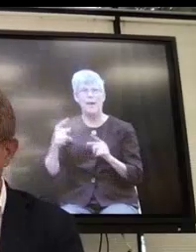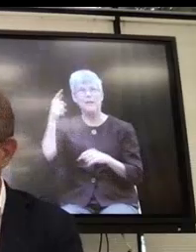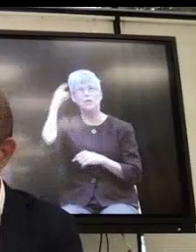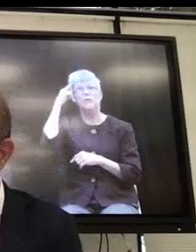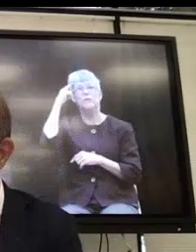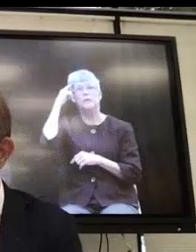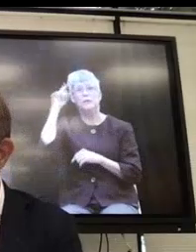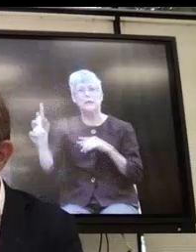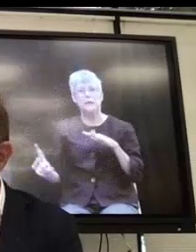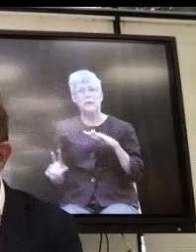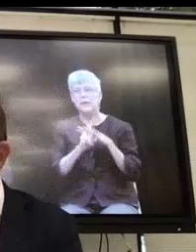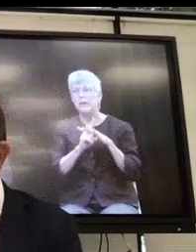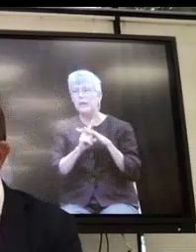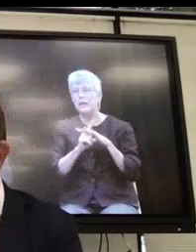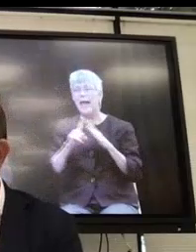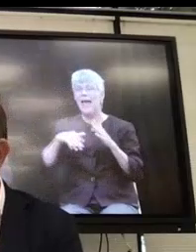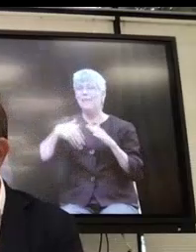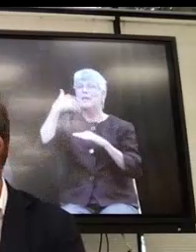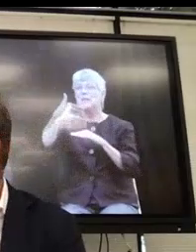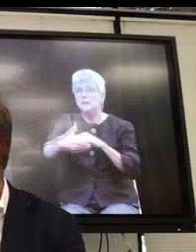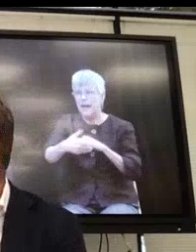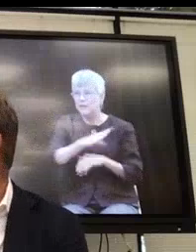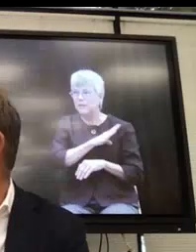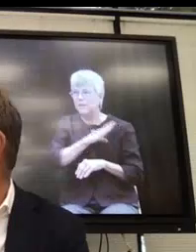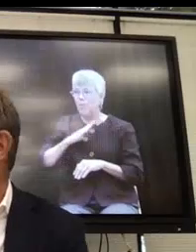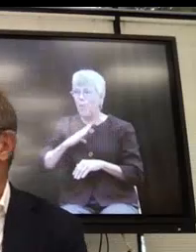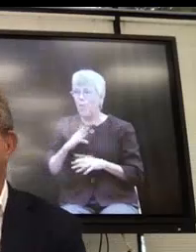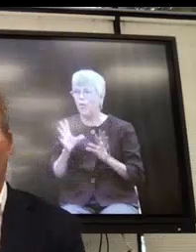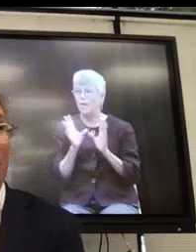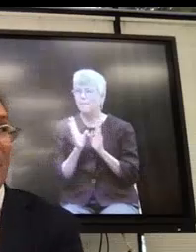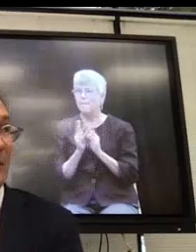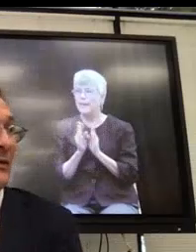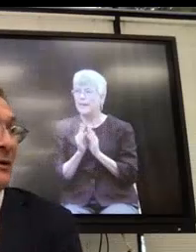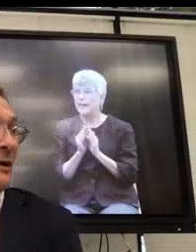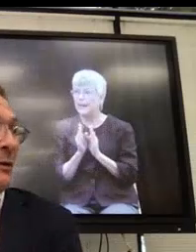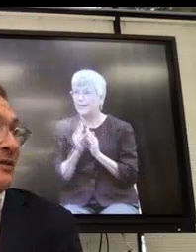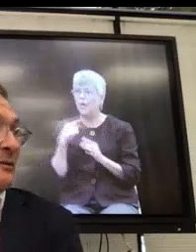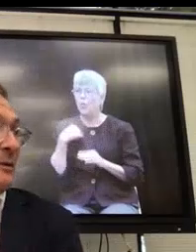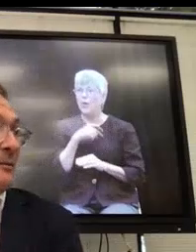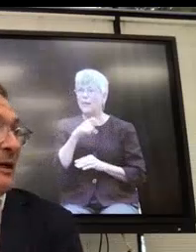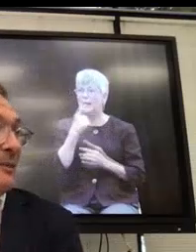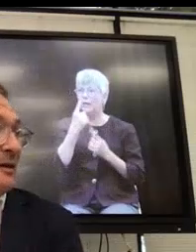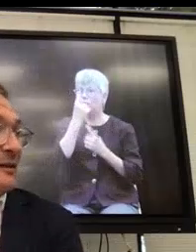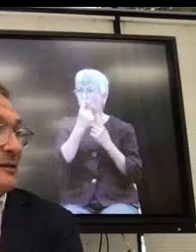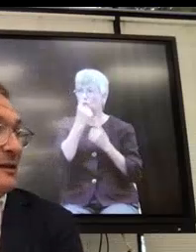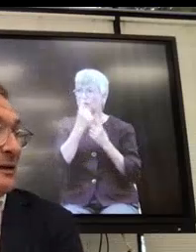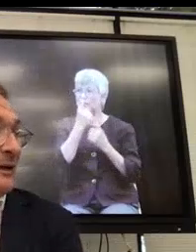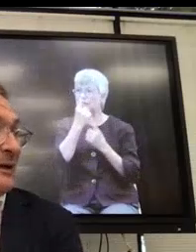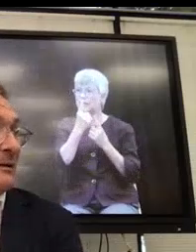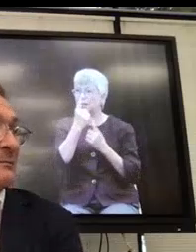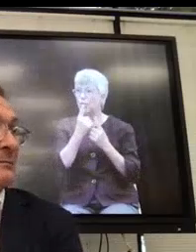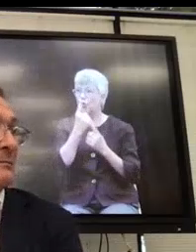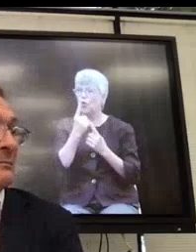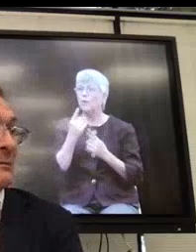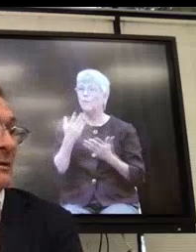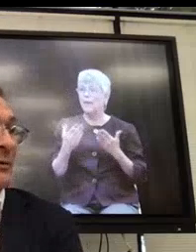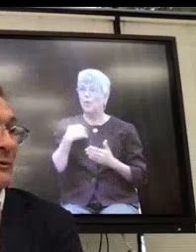that since our next board meeting isn't until October, just to consider a question whether it might make sense to